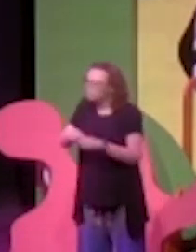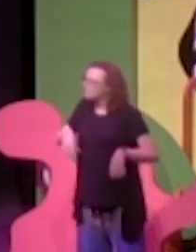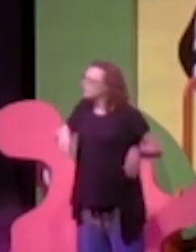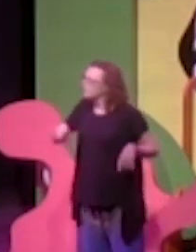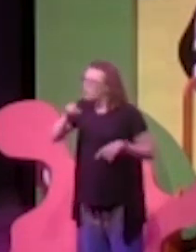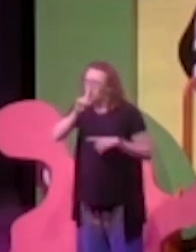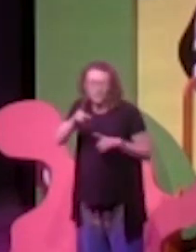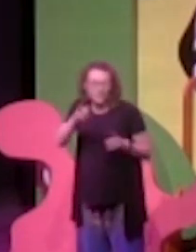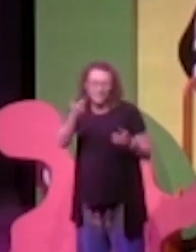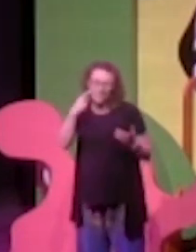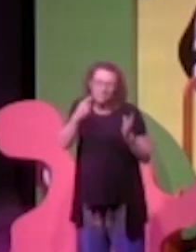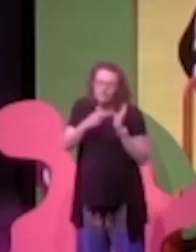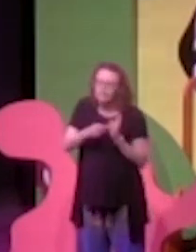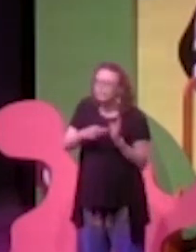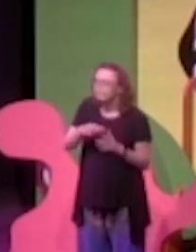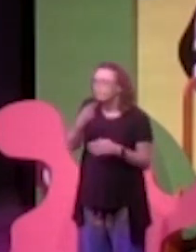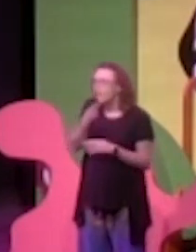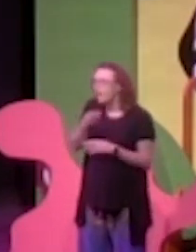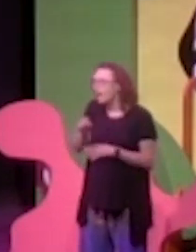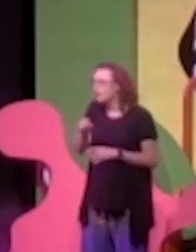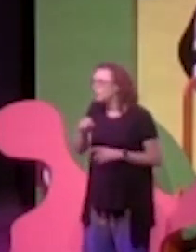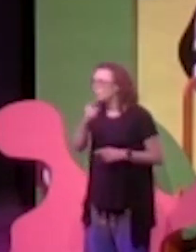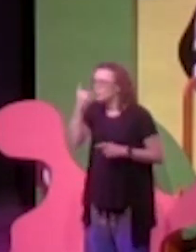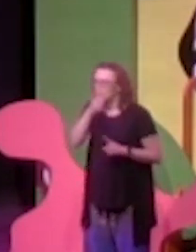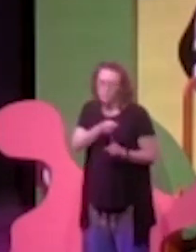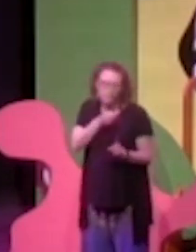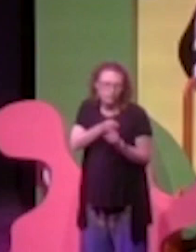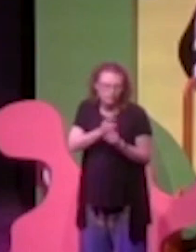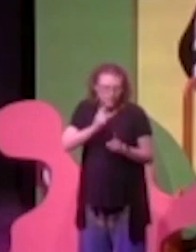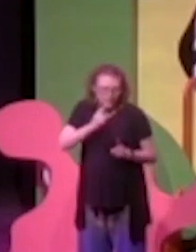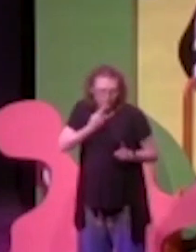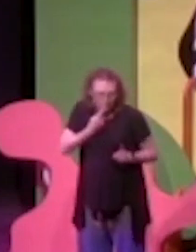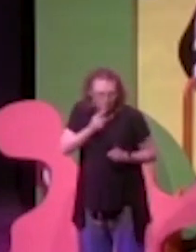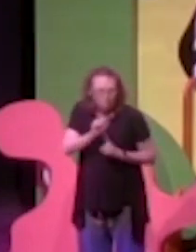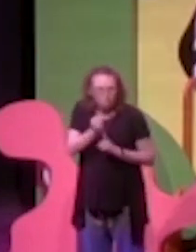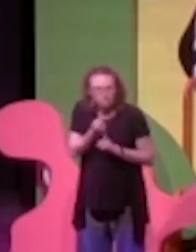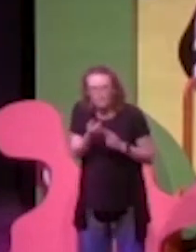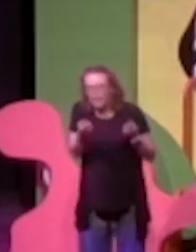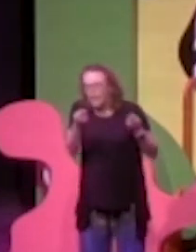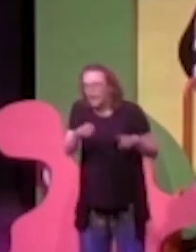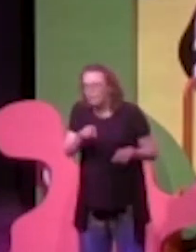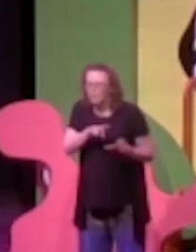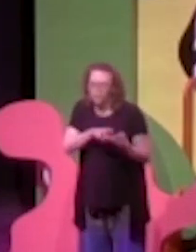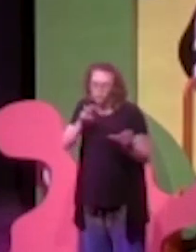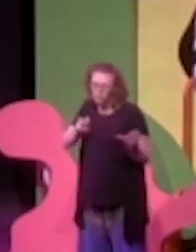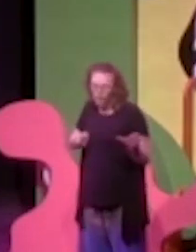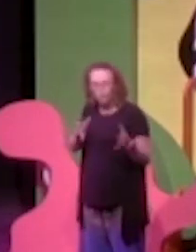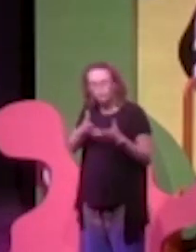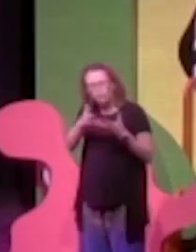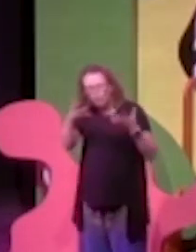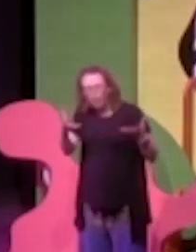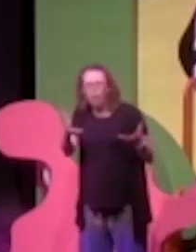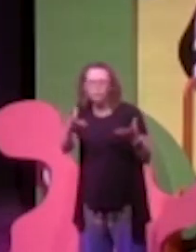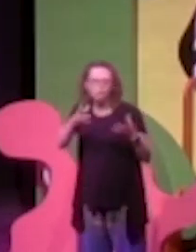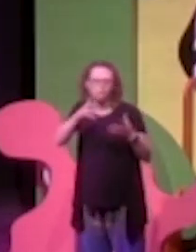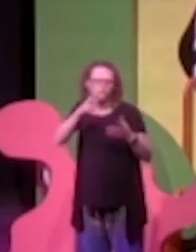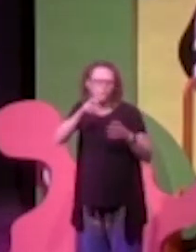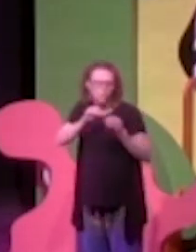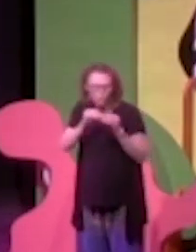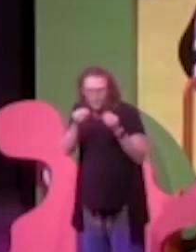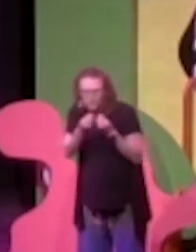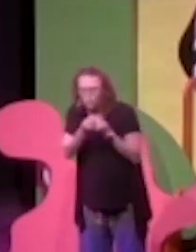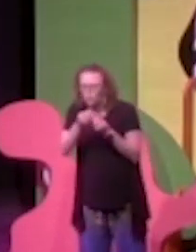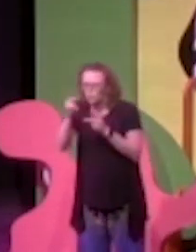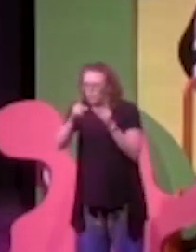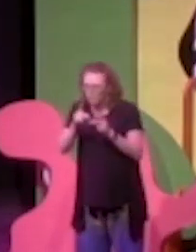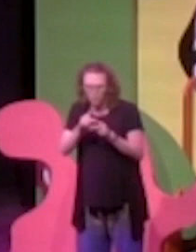is, you know, an enduring and important concern, a critical concern. There are lots of initiatives and task forces and committees. It's often not